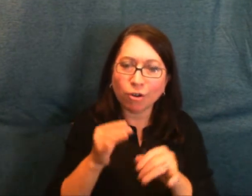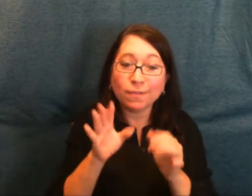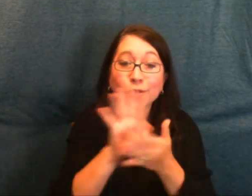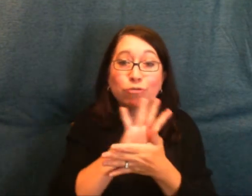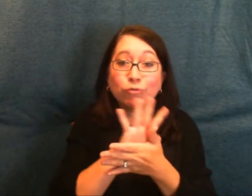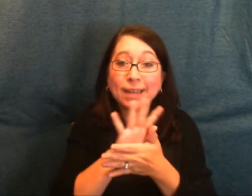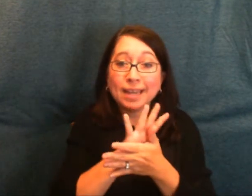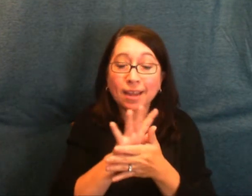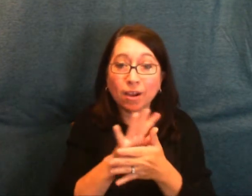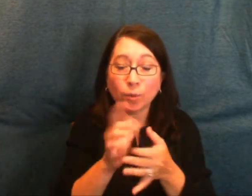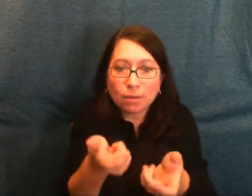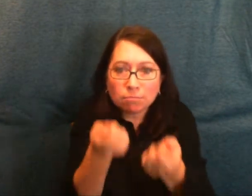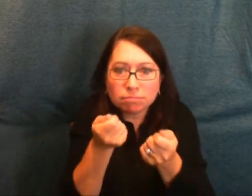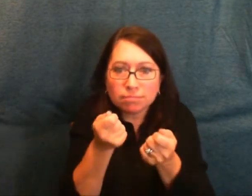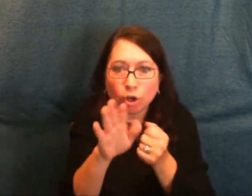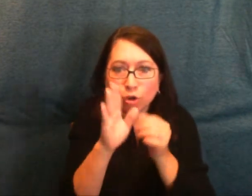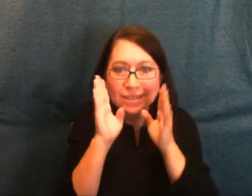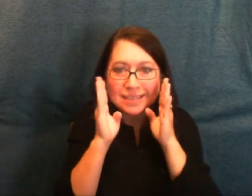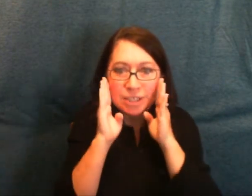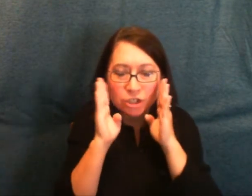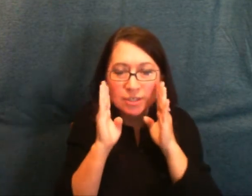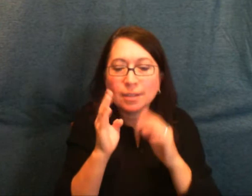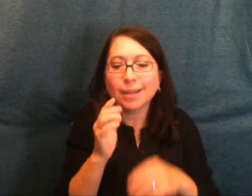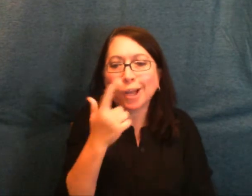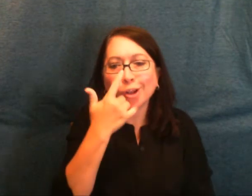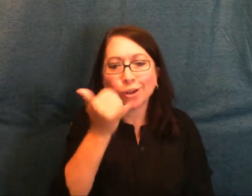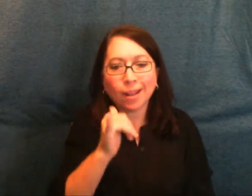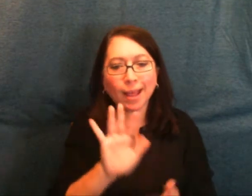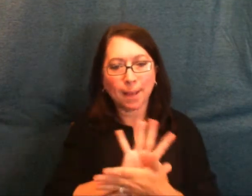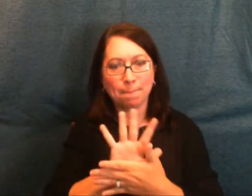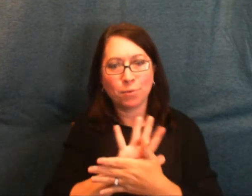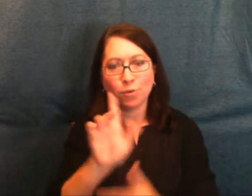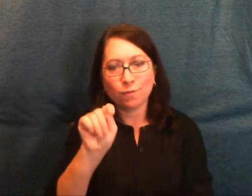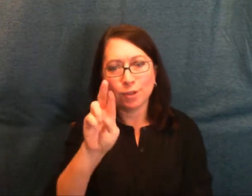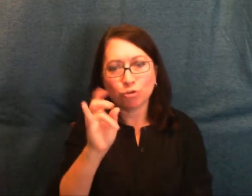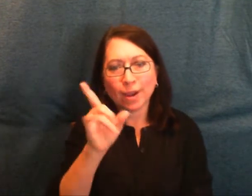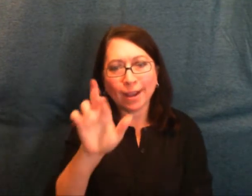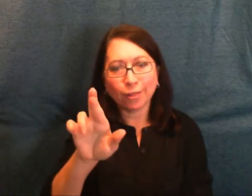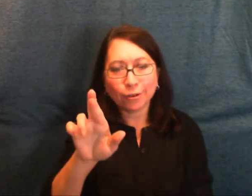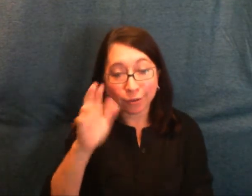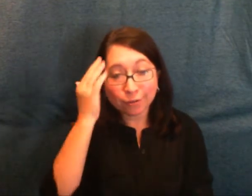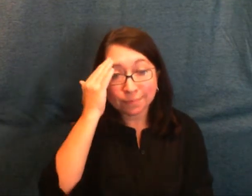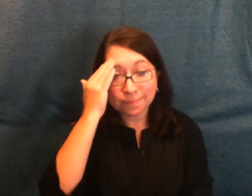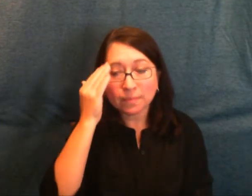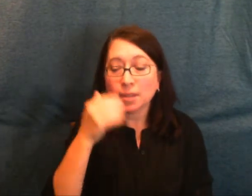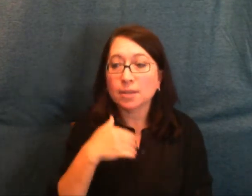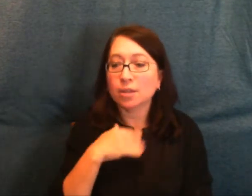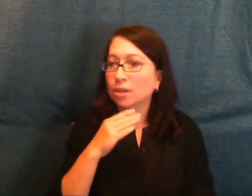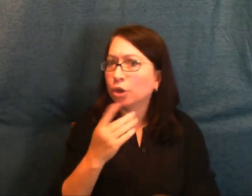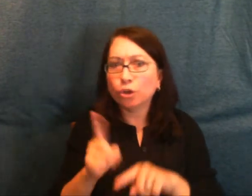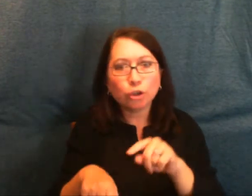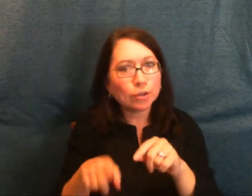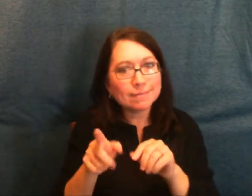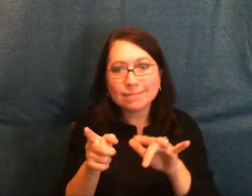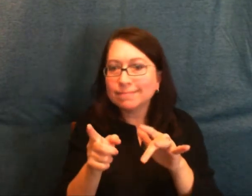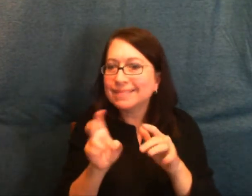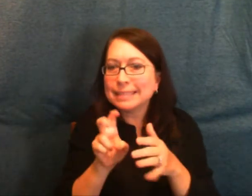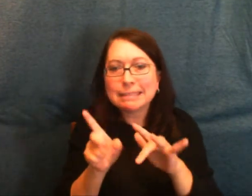that grasped her attention. It was played like a movie trailer. It could not be skipped. Our daughter had to sit through the entire minute and a half to